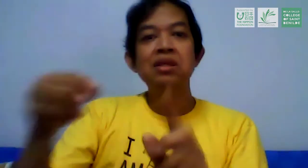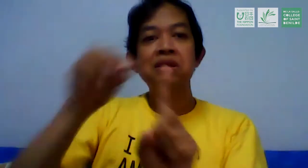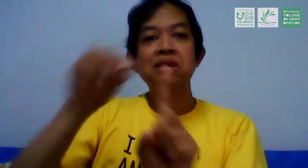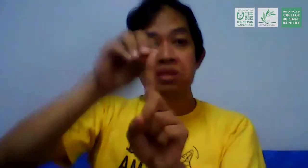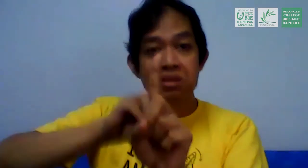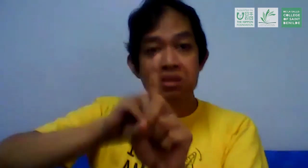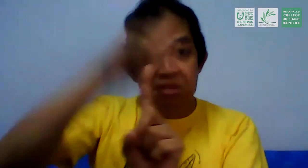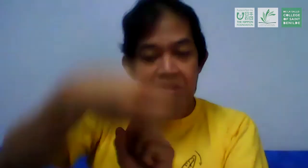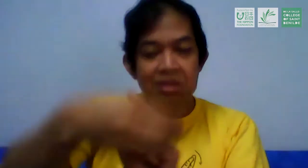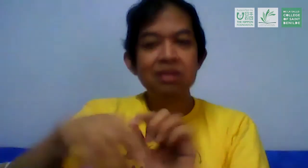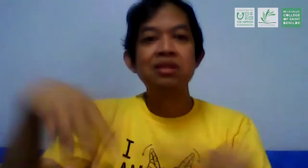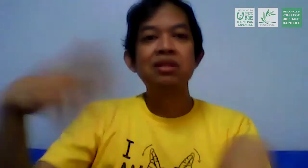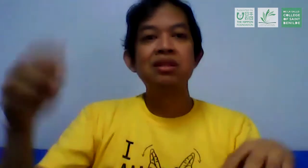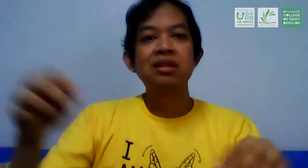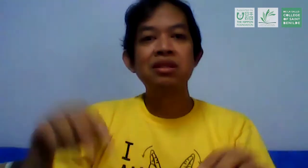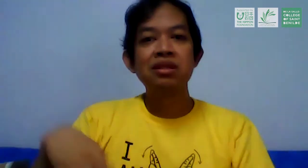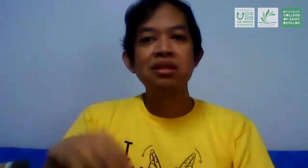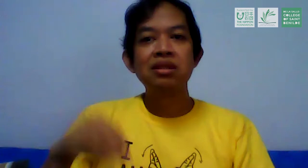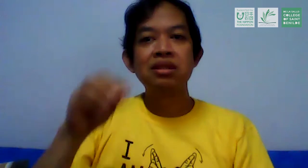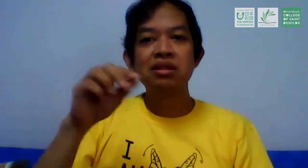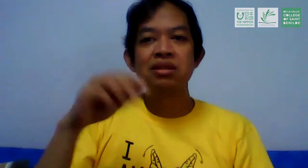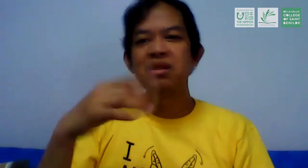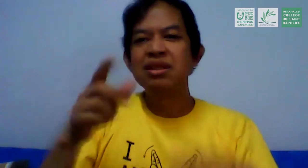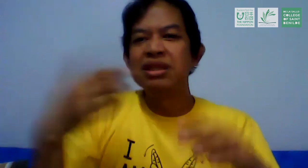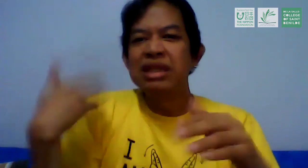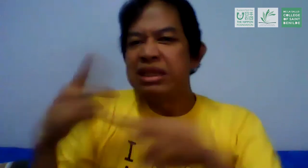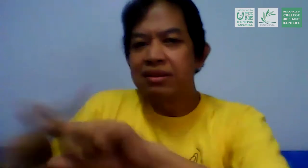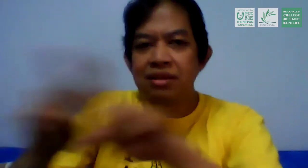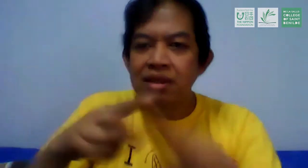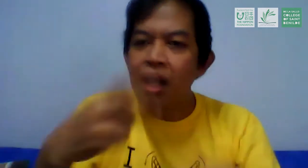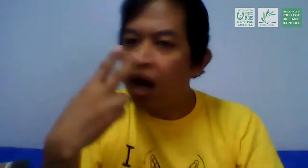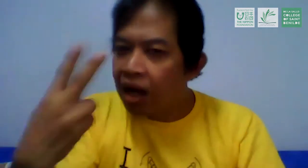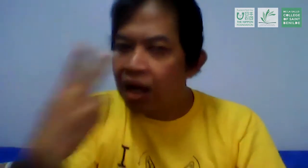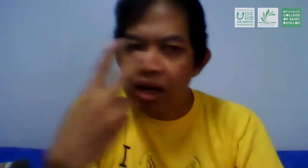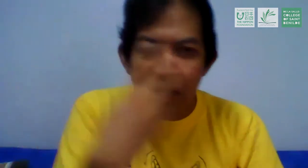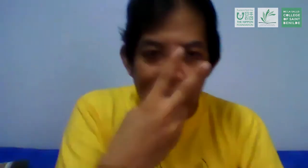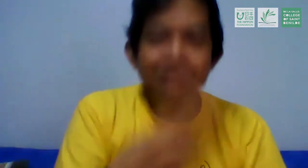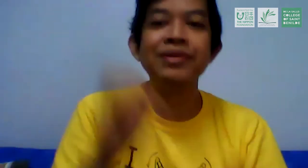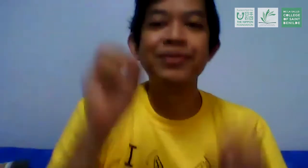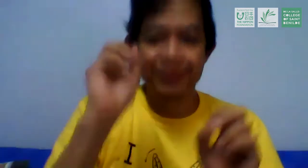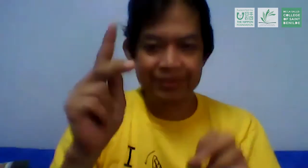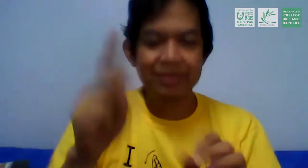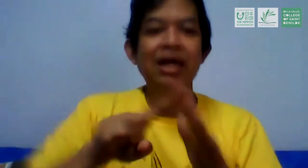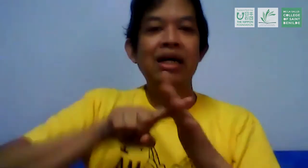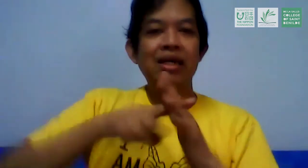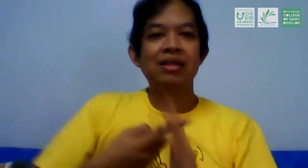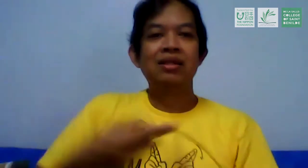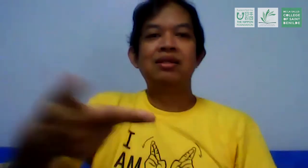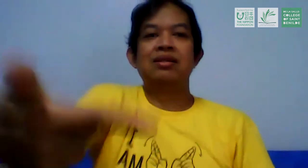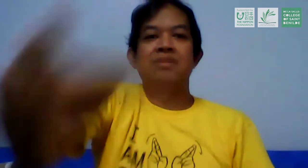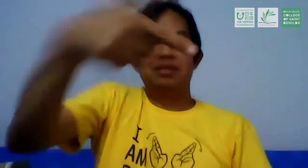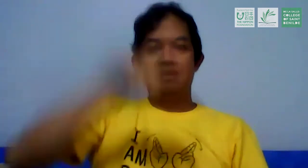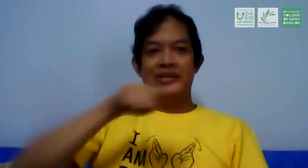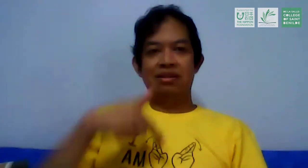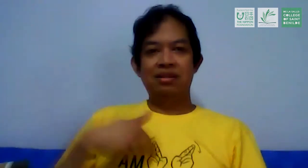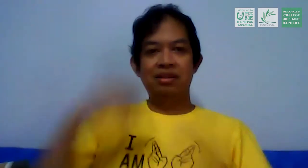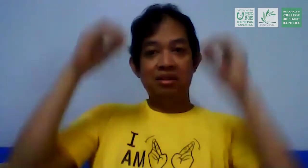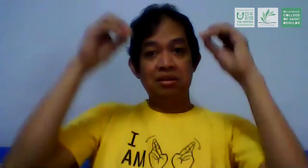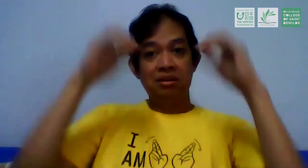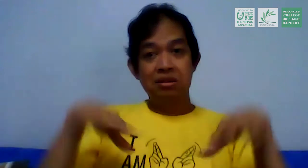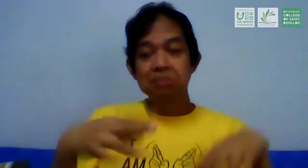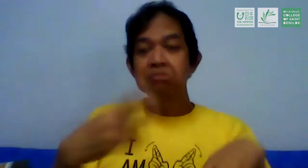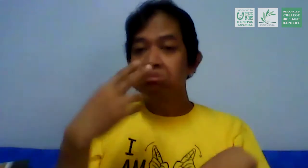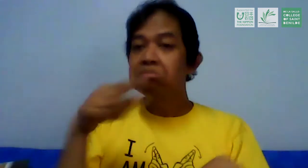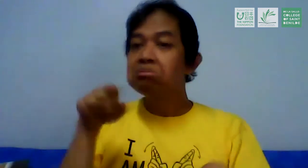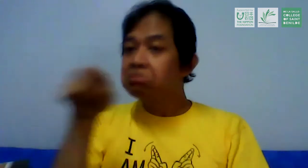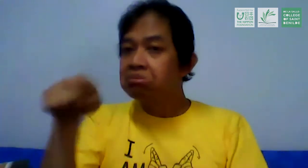to express themselves, to be creative, and then uh, we'll teach them. And after I